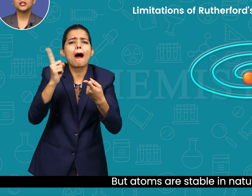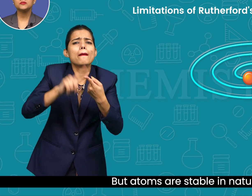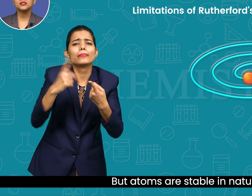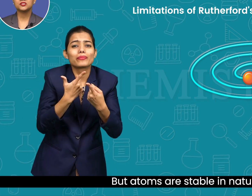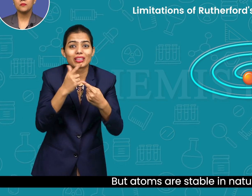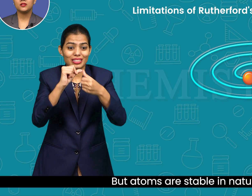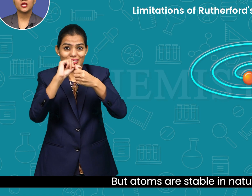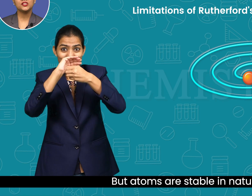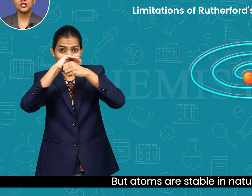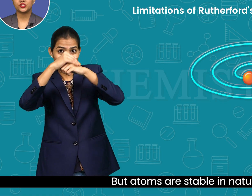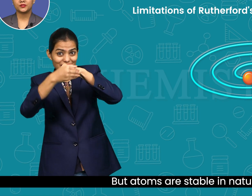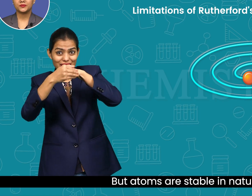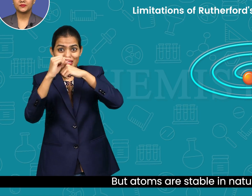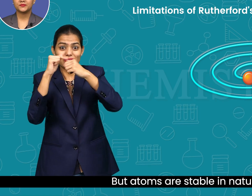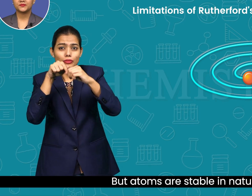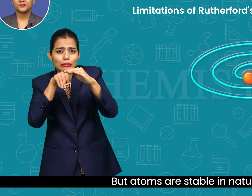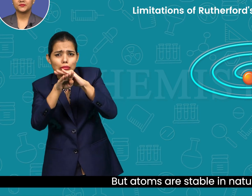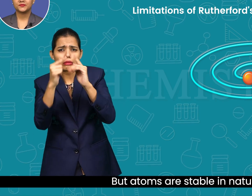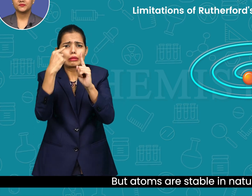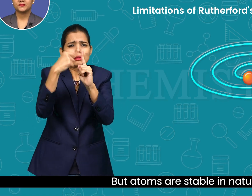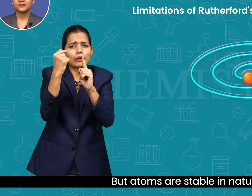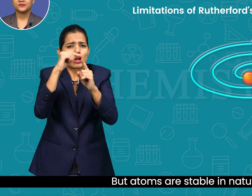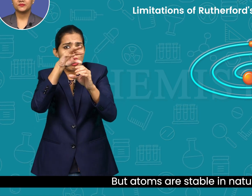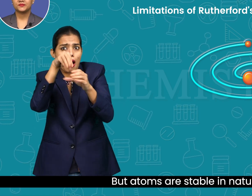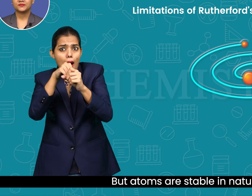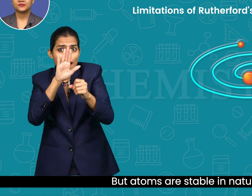But atoms are stable in nature.